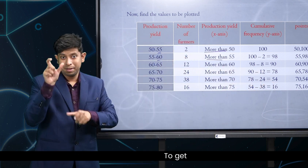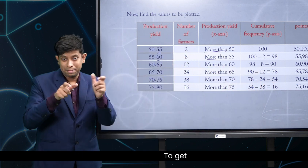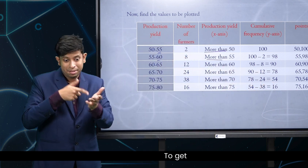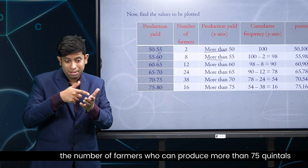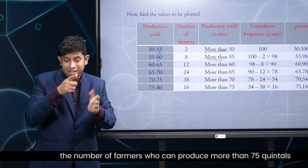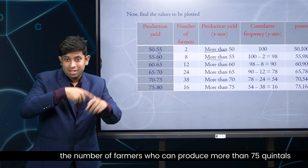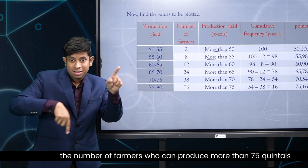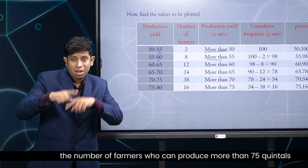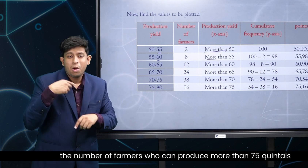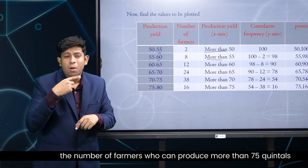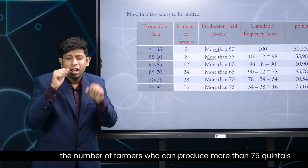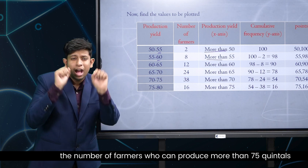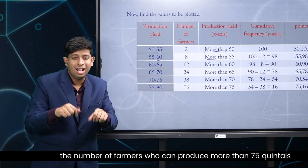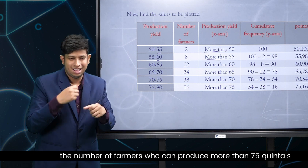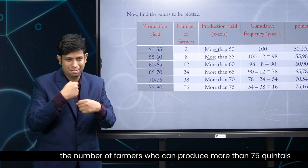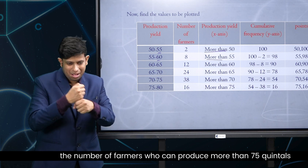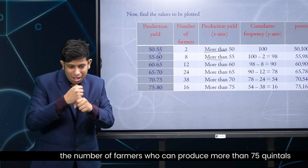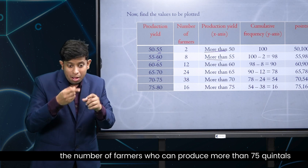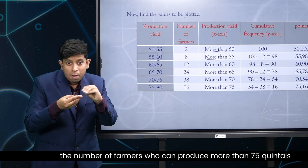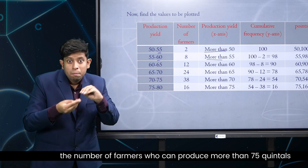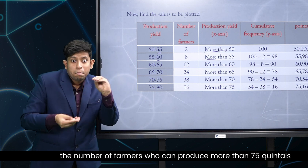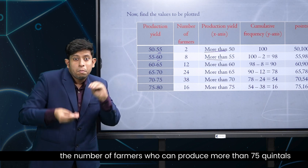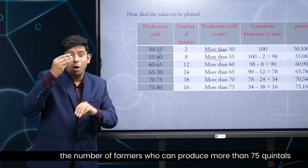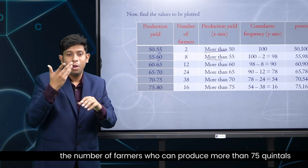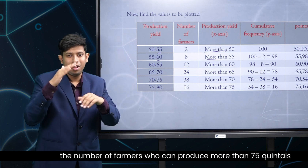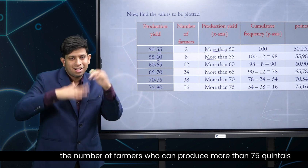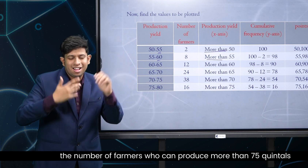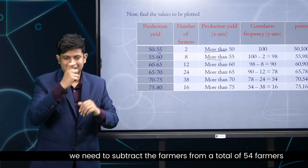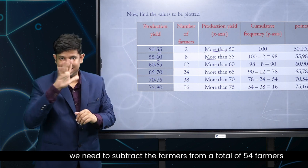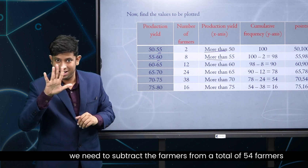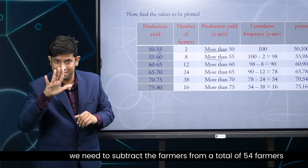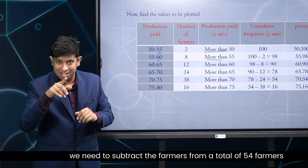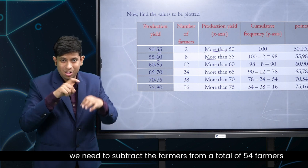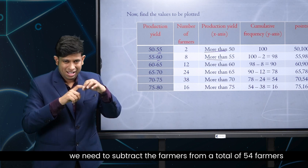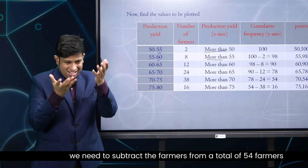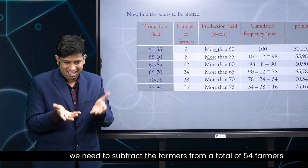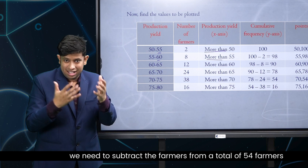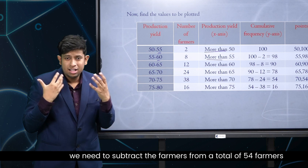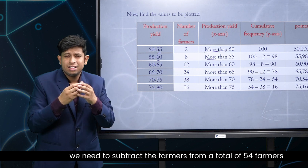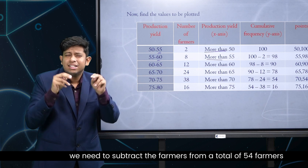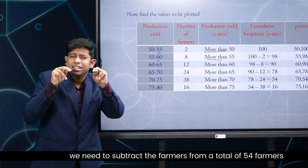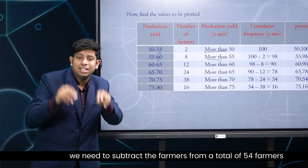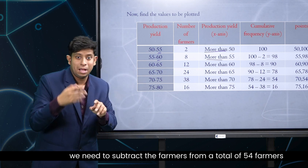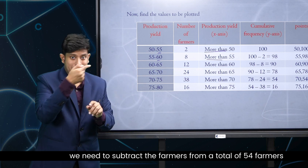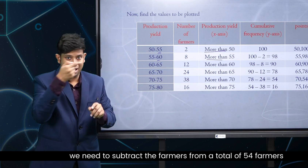To get the number of farmers who can produce more than 75 quintals, we need to subtract the farmers from a total of 54